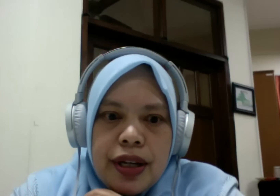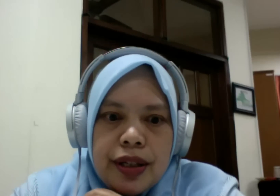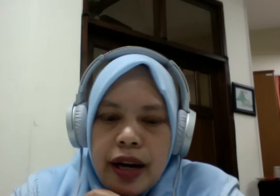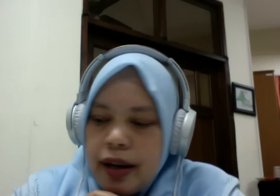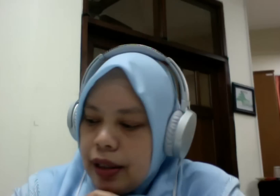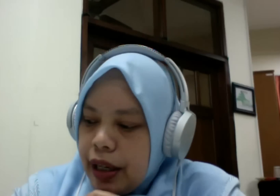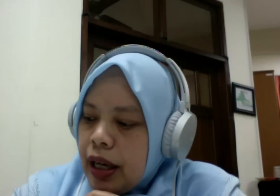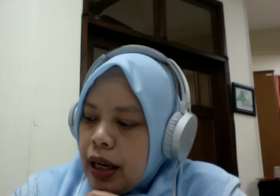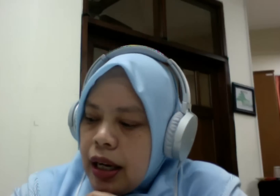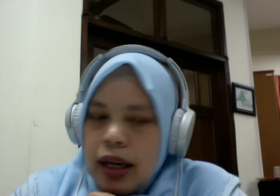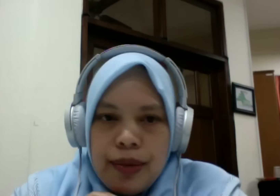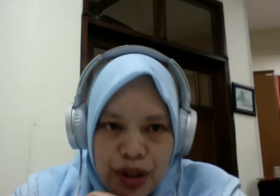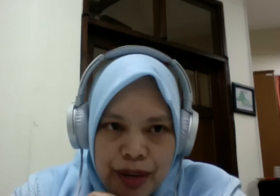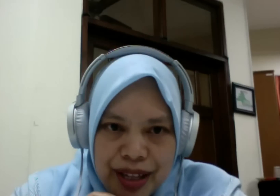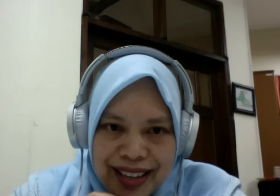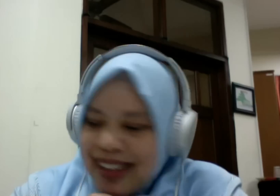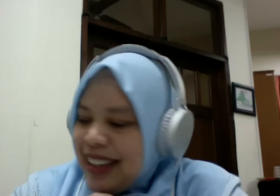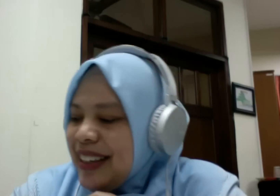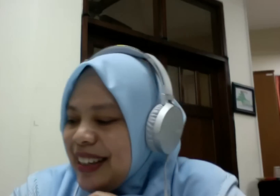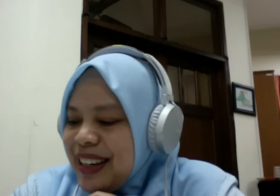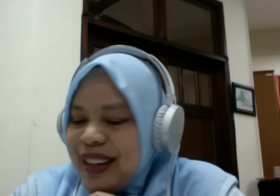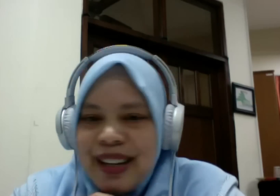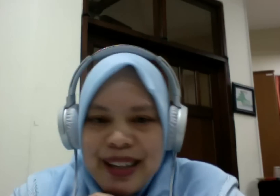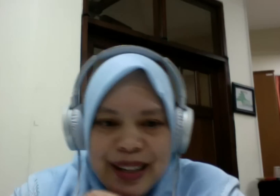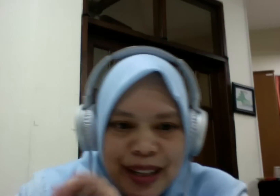ask directly. I'm sorry about that.